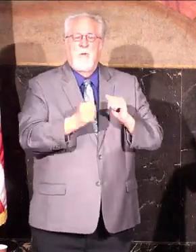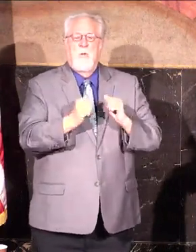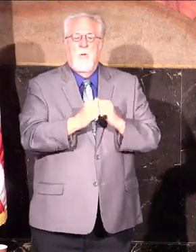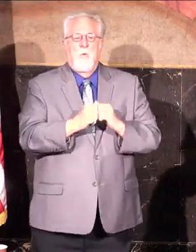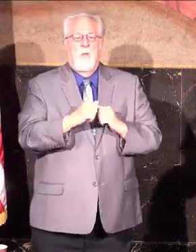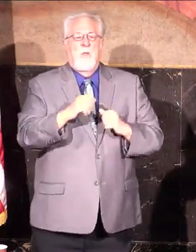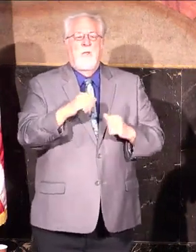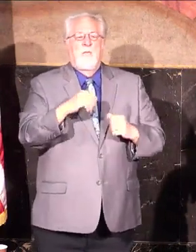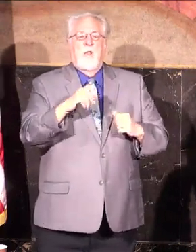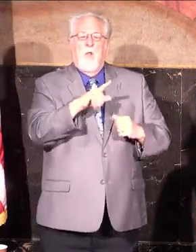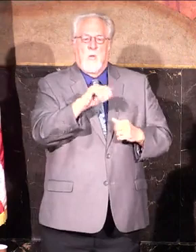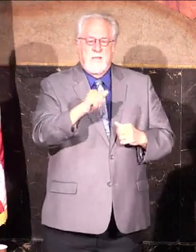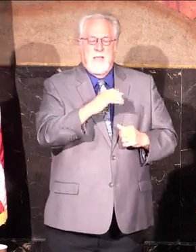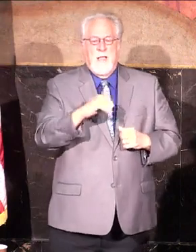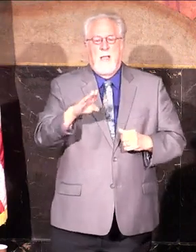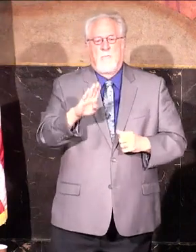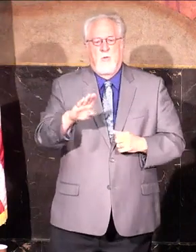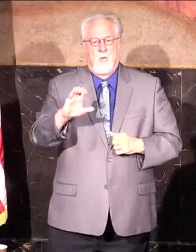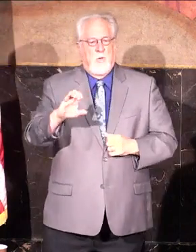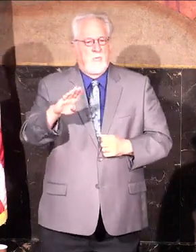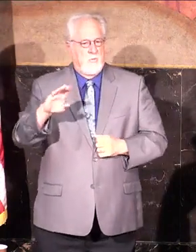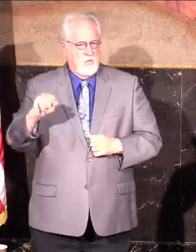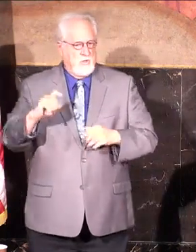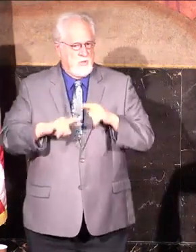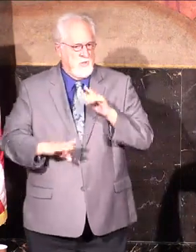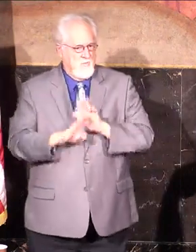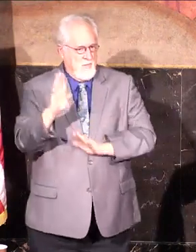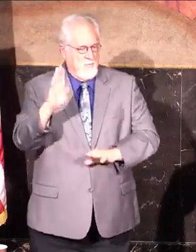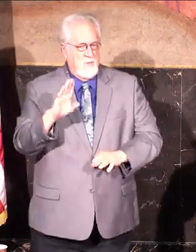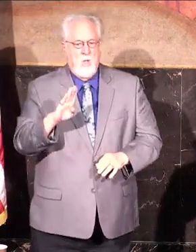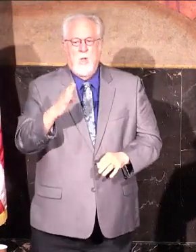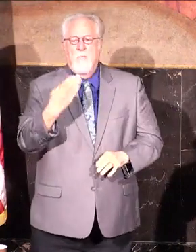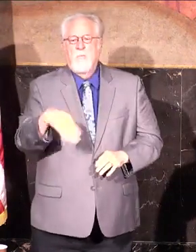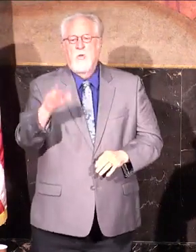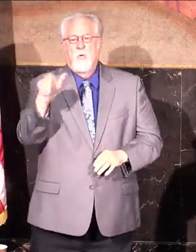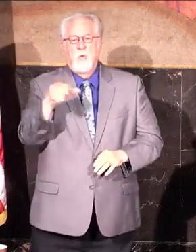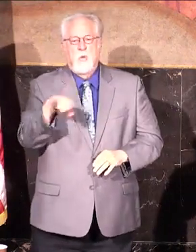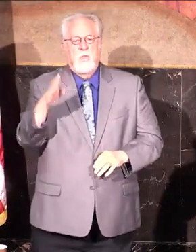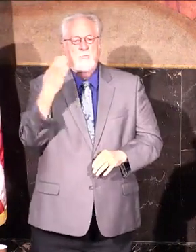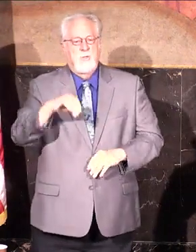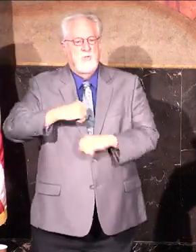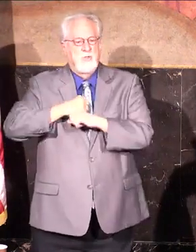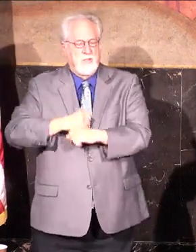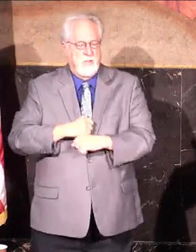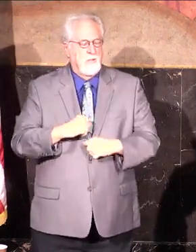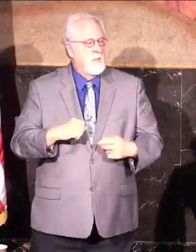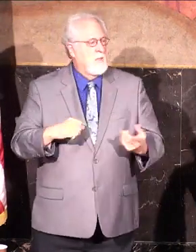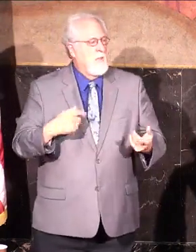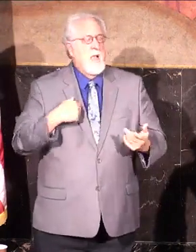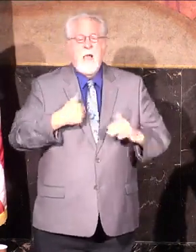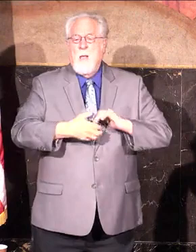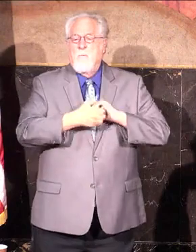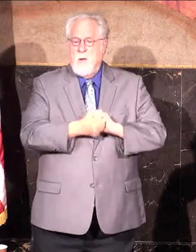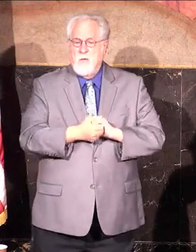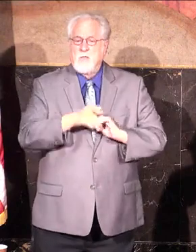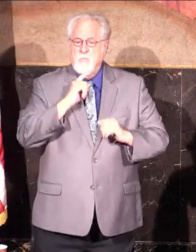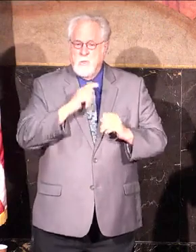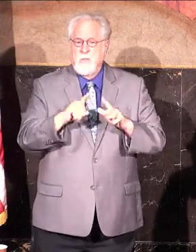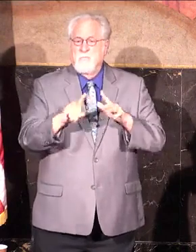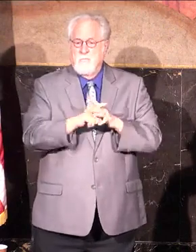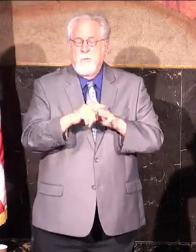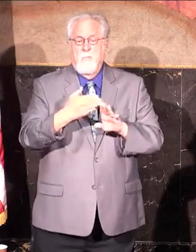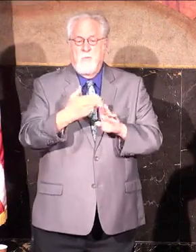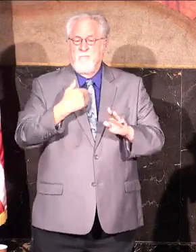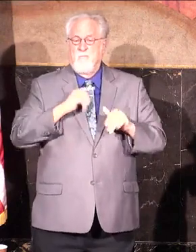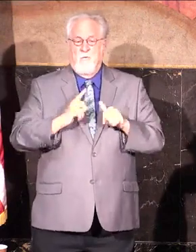Blue Cross Blue Shield of Louisiana has developed. In fact, the partnership started even before the first case was